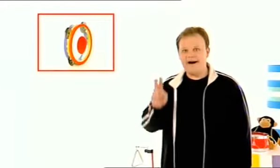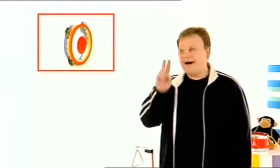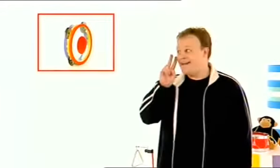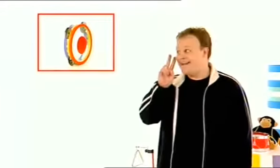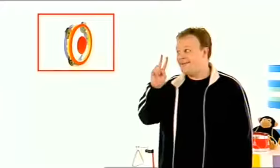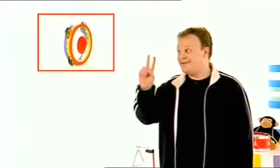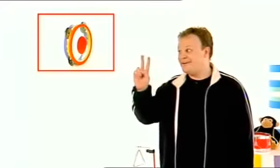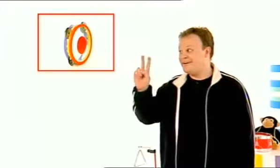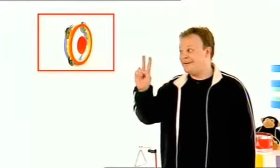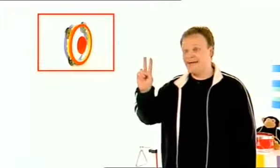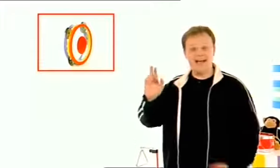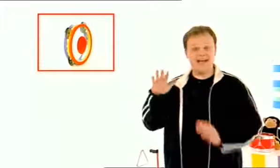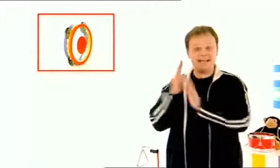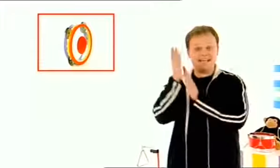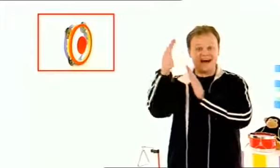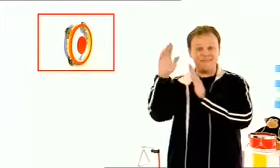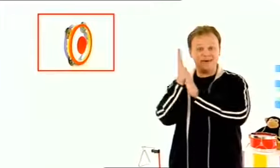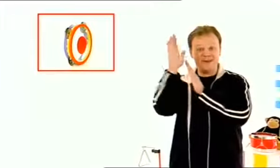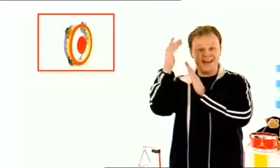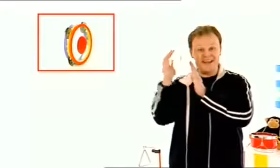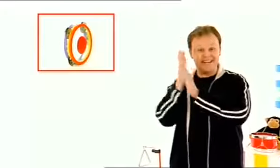Ah, look, tambourine.